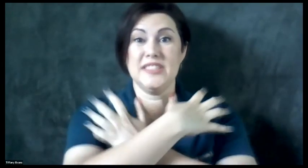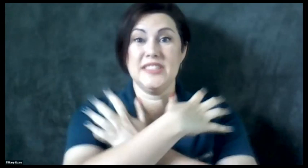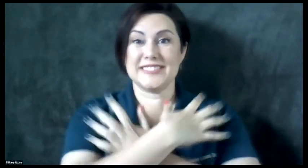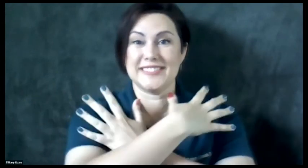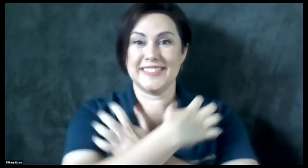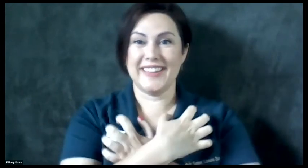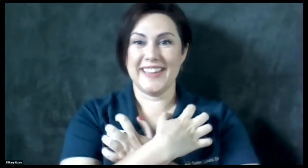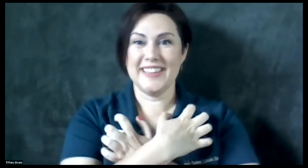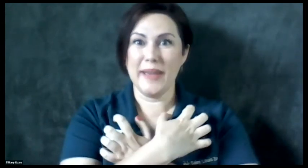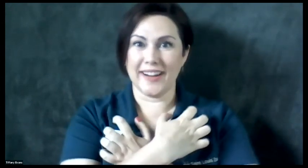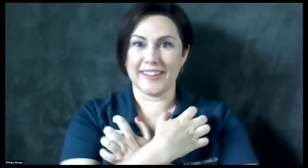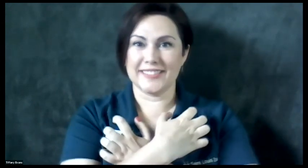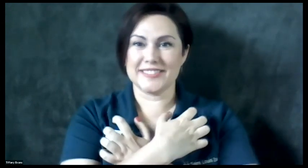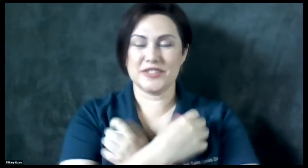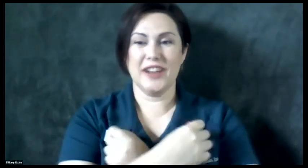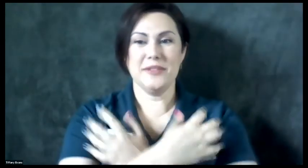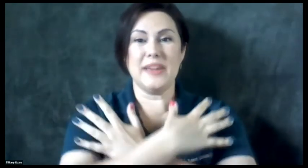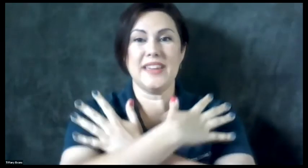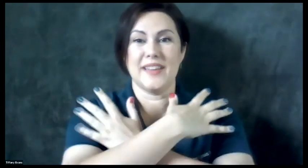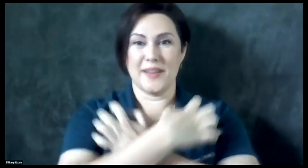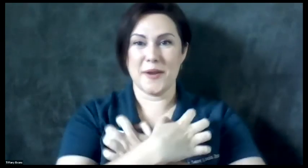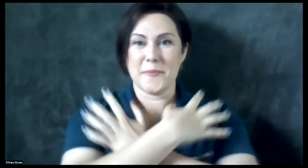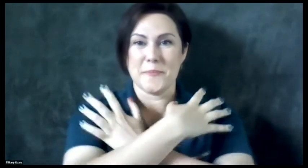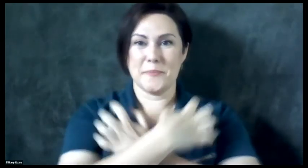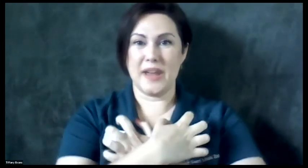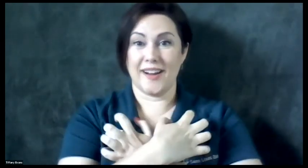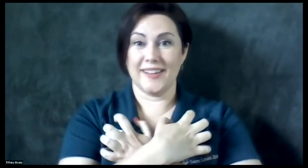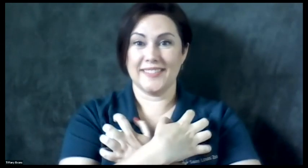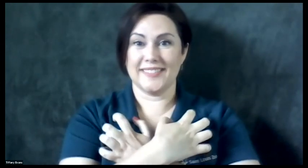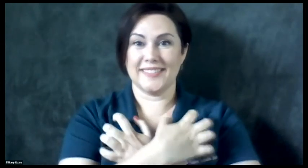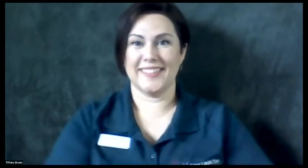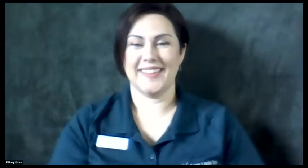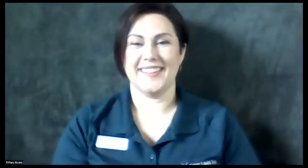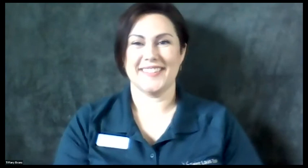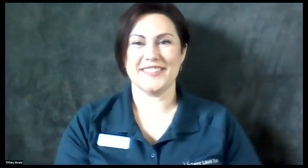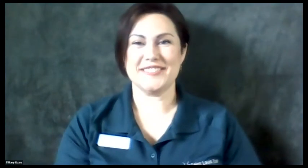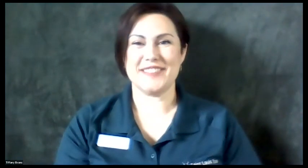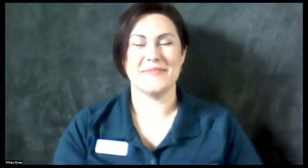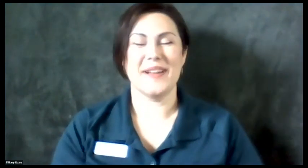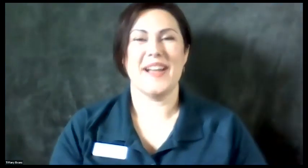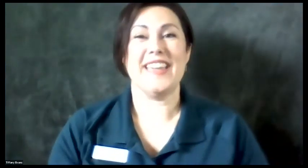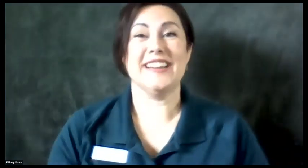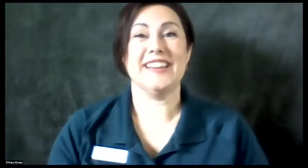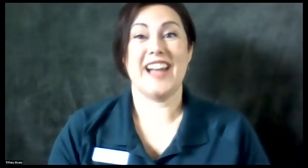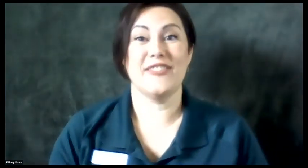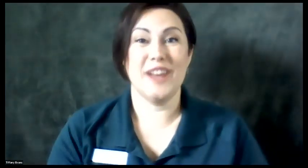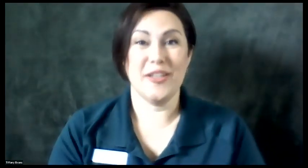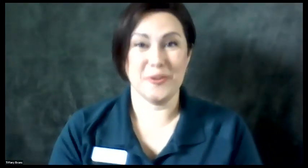this is bear. So try it with me. Bear. Good job. And I have another one to show